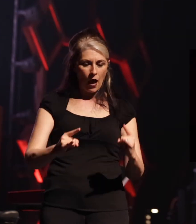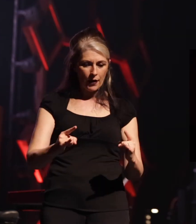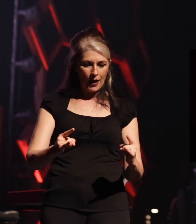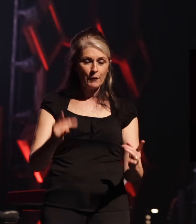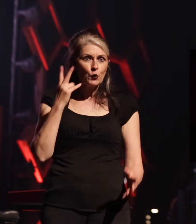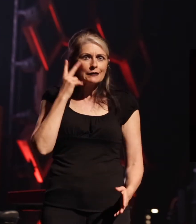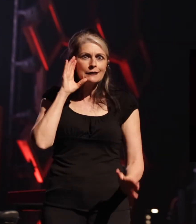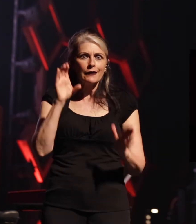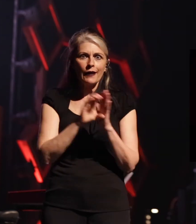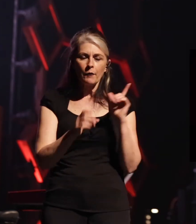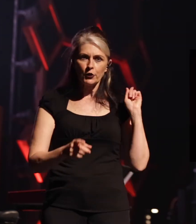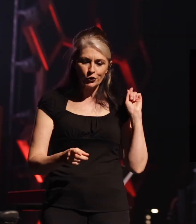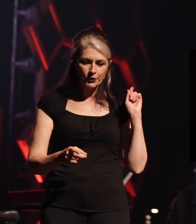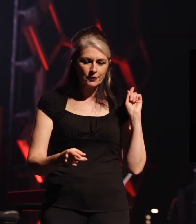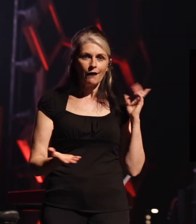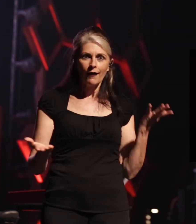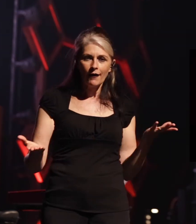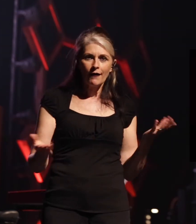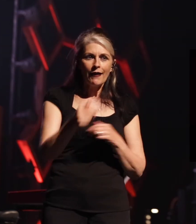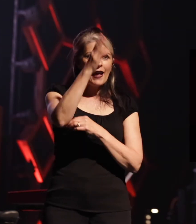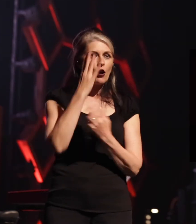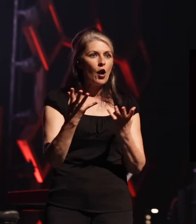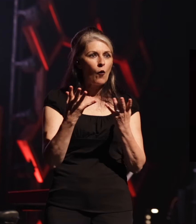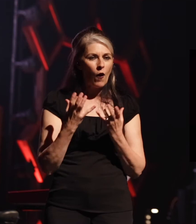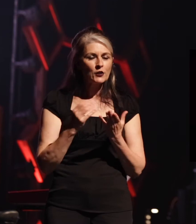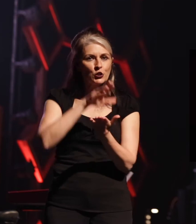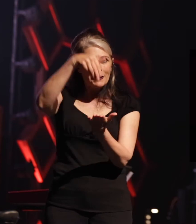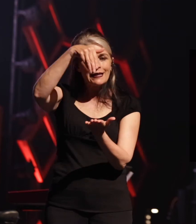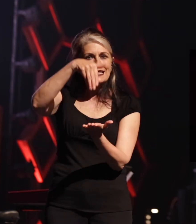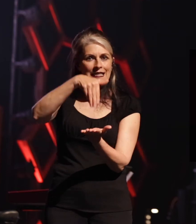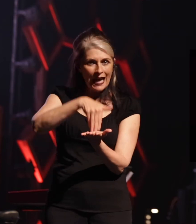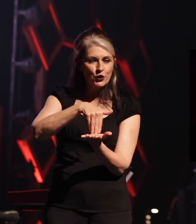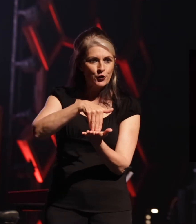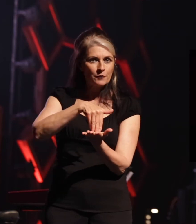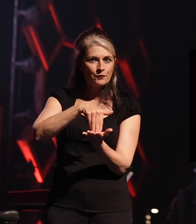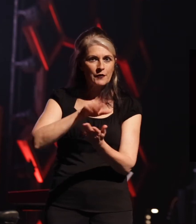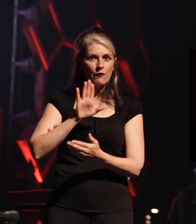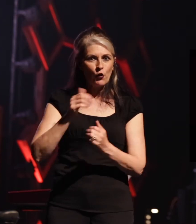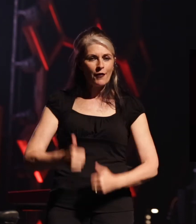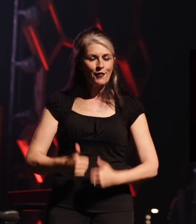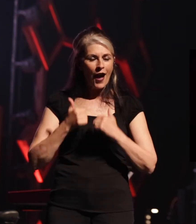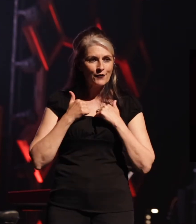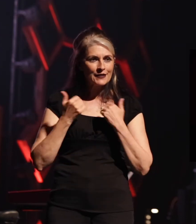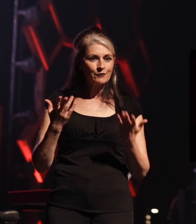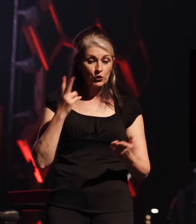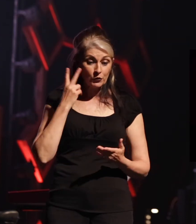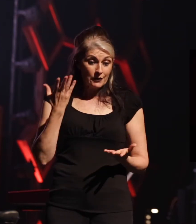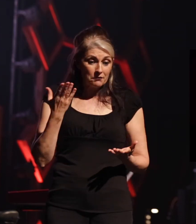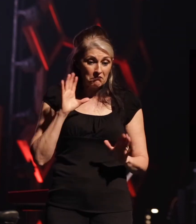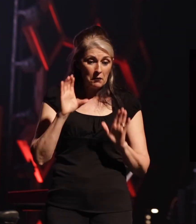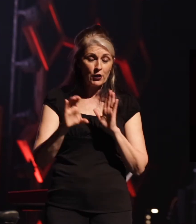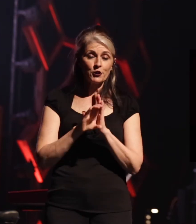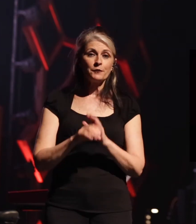see it's there, and God wanted to be the center of their lives, and we see it here in this picture. Now, how many of you were